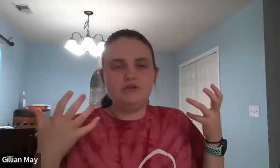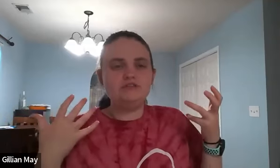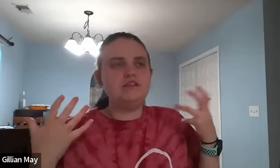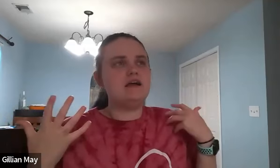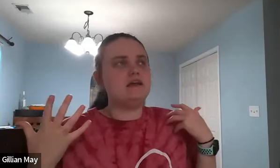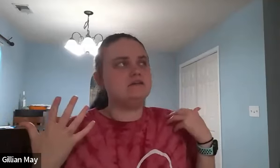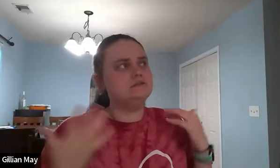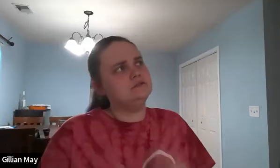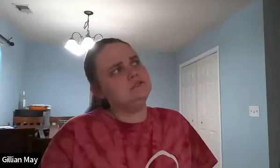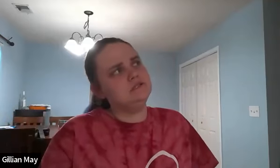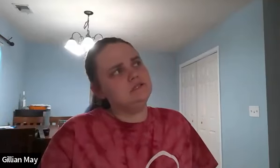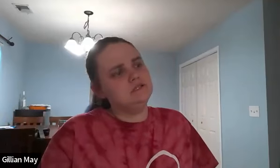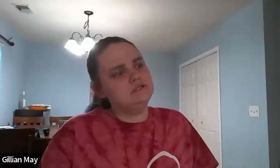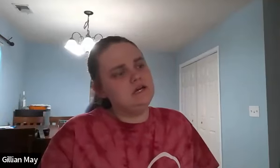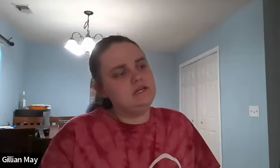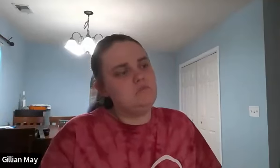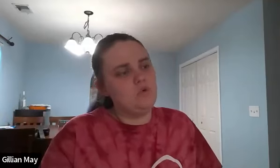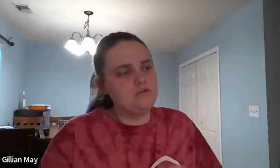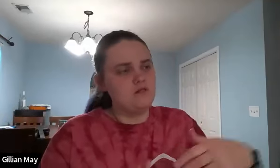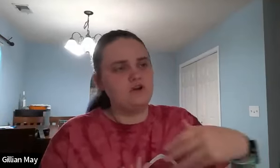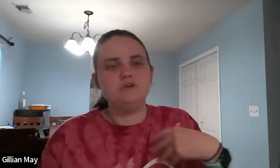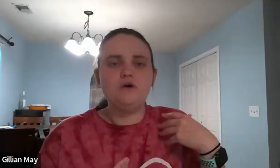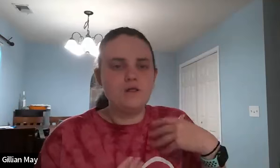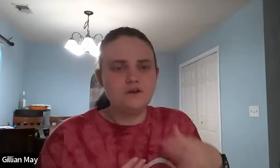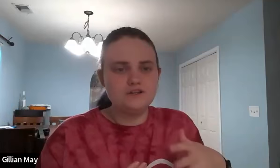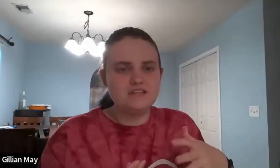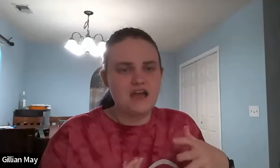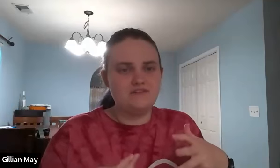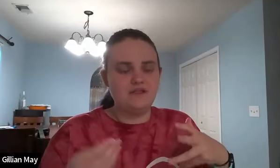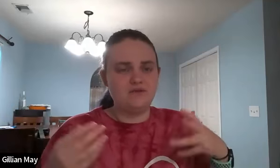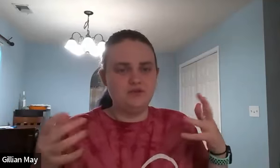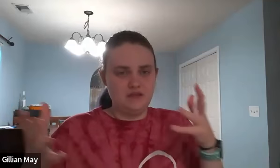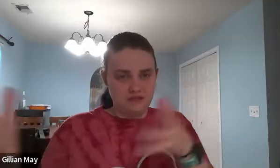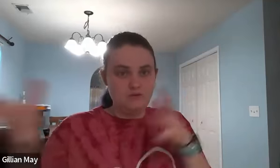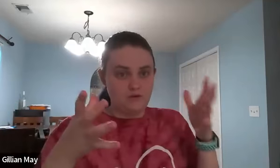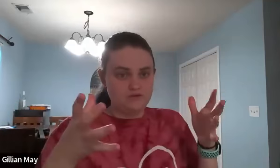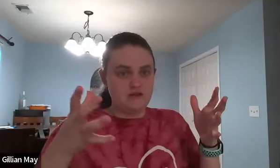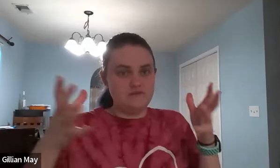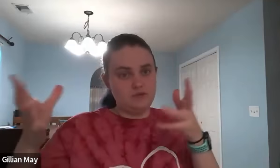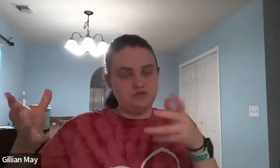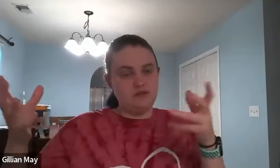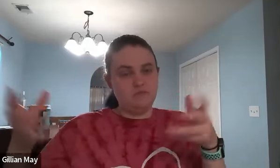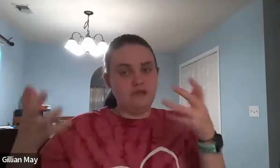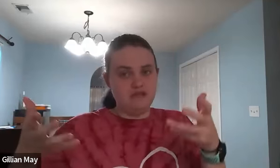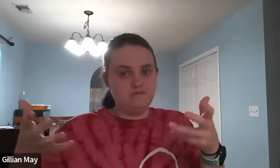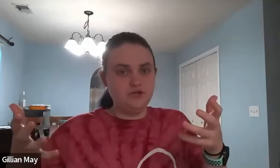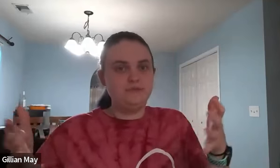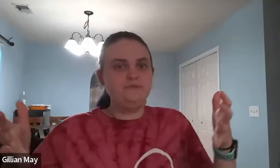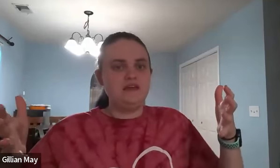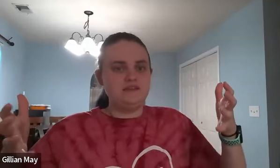go to like, not anymore with Olive Garden, but you know, Olive Garden used to have like, they give you all the stuff and the person there would make it for you.